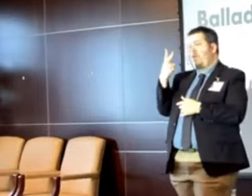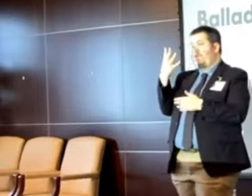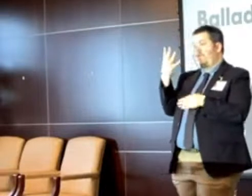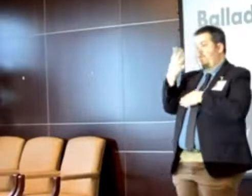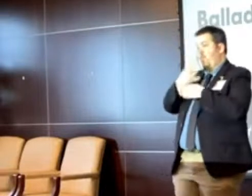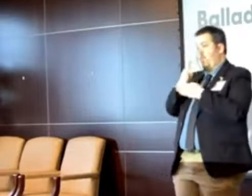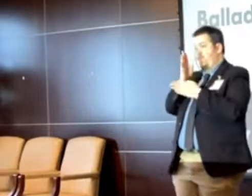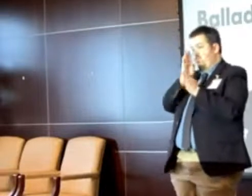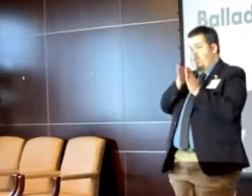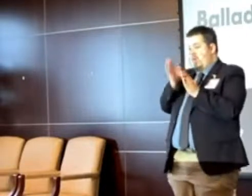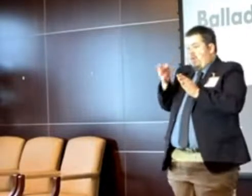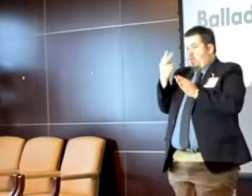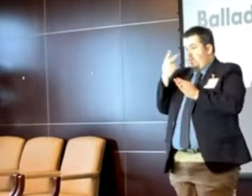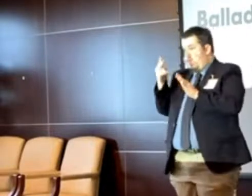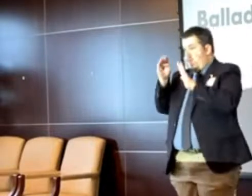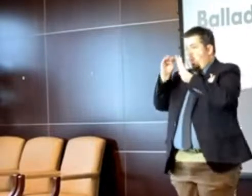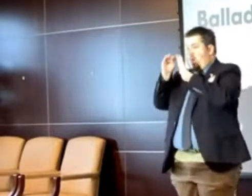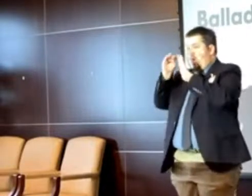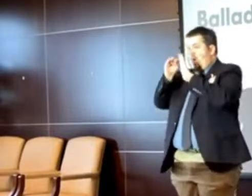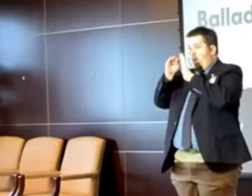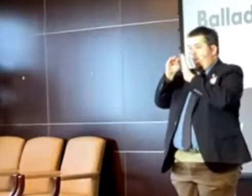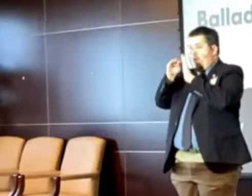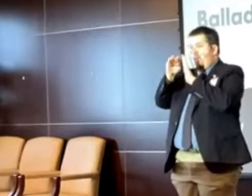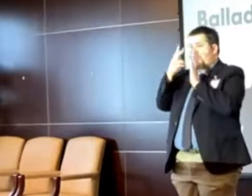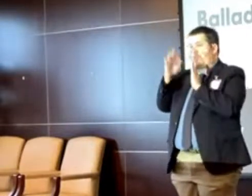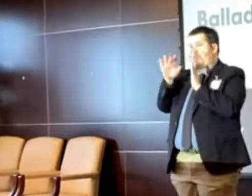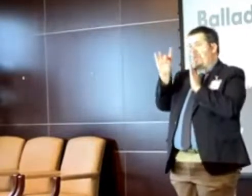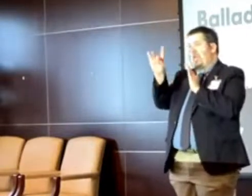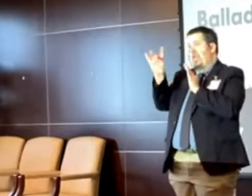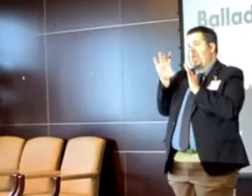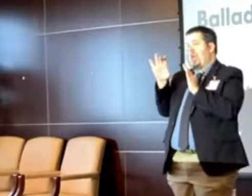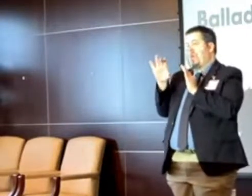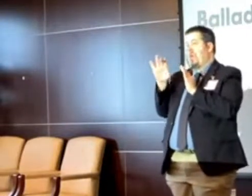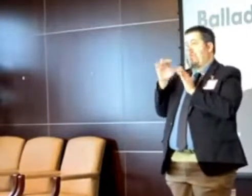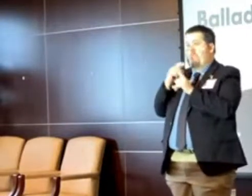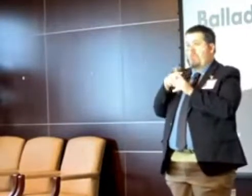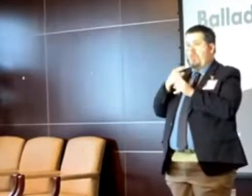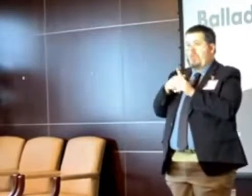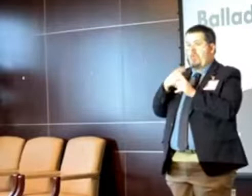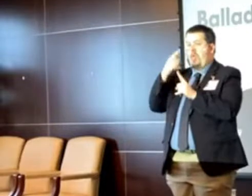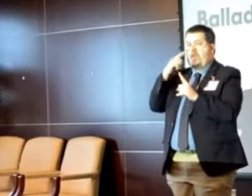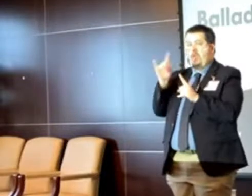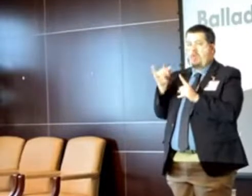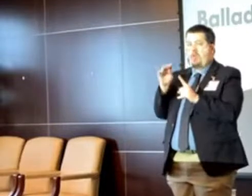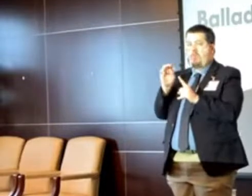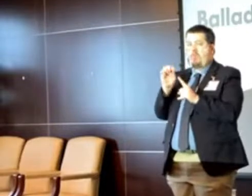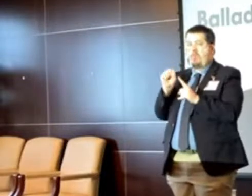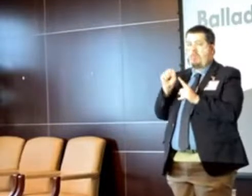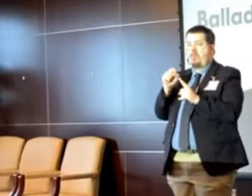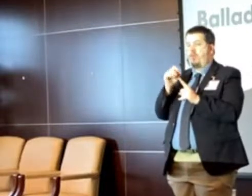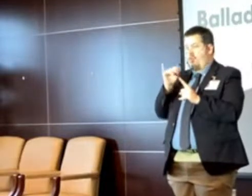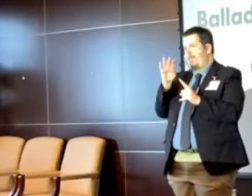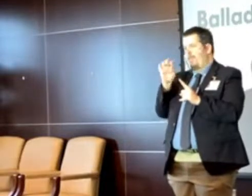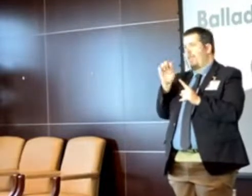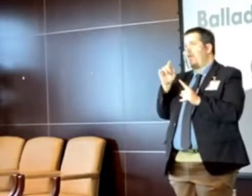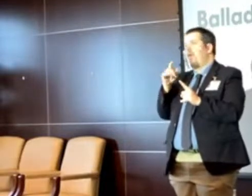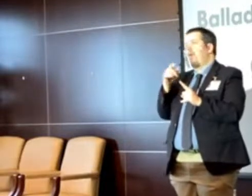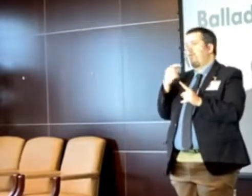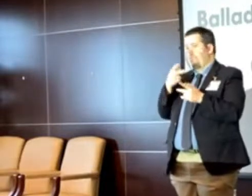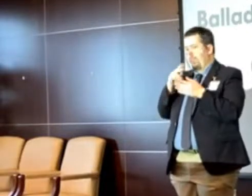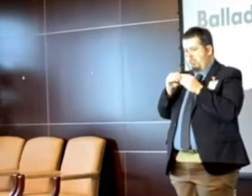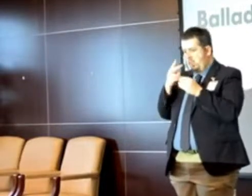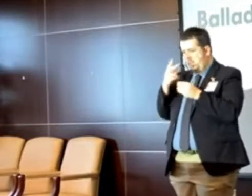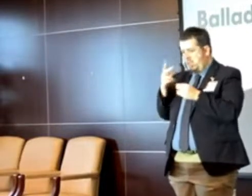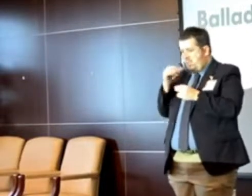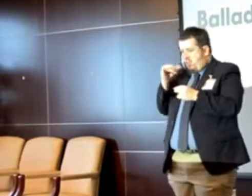a row where we had actually saw a decline. We were seeing somewhere around 800 or so positives a day. I think Jamie and our numbers that we were seeing, I